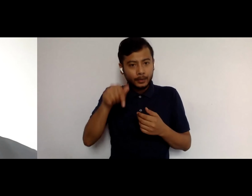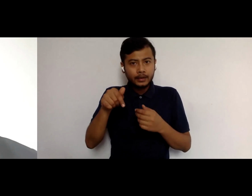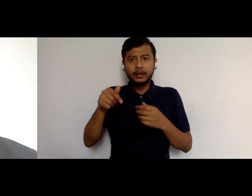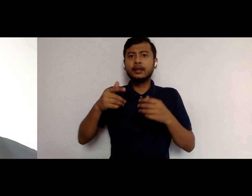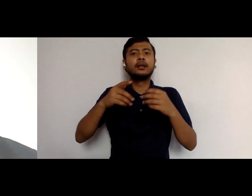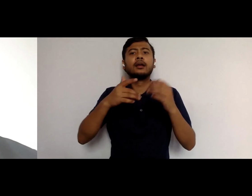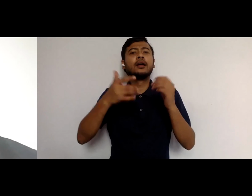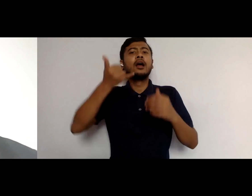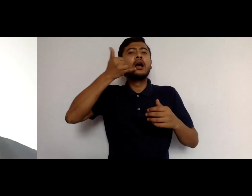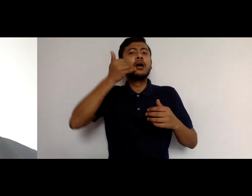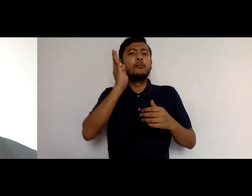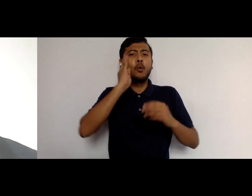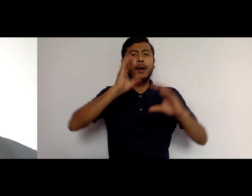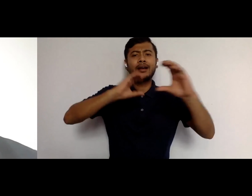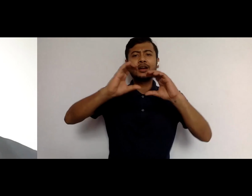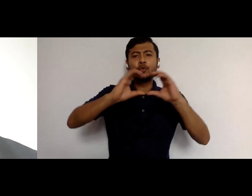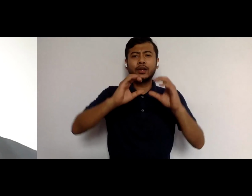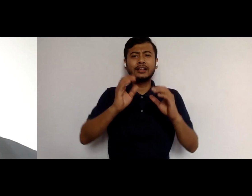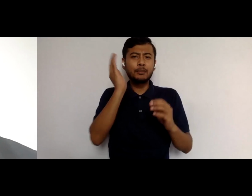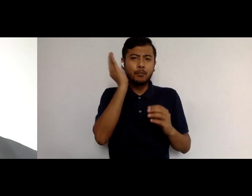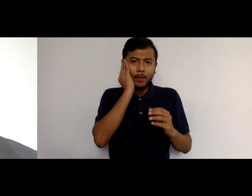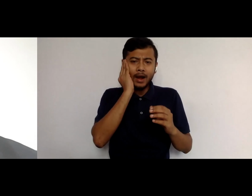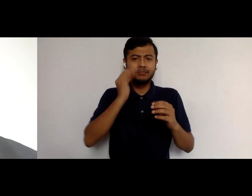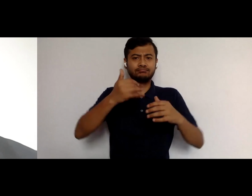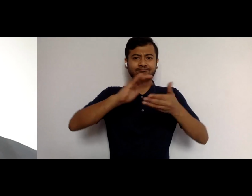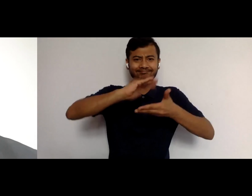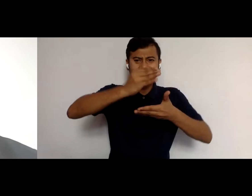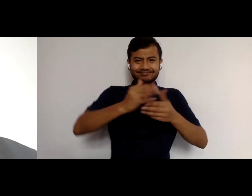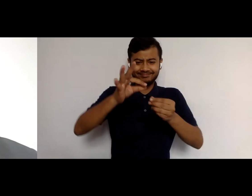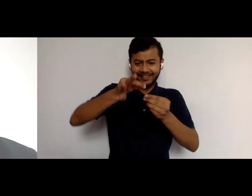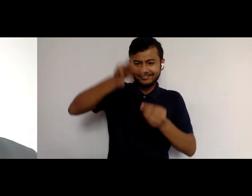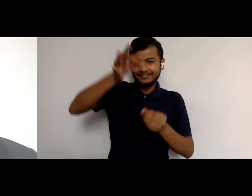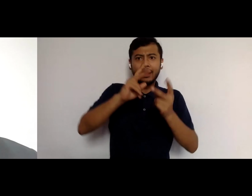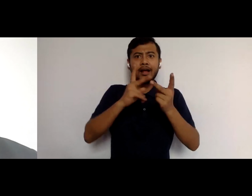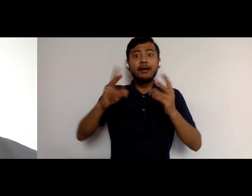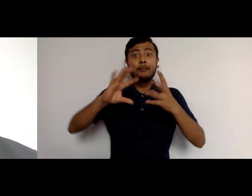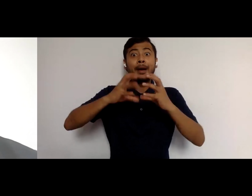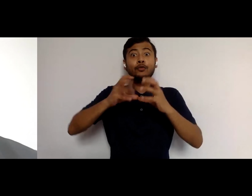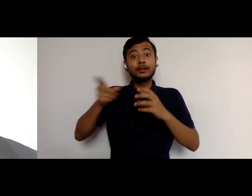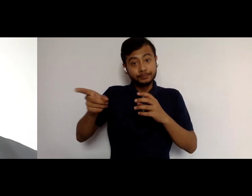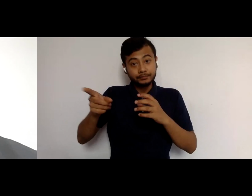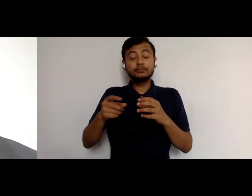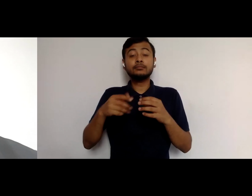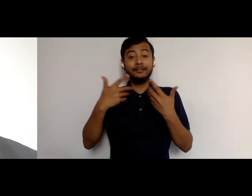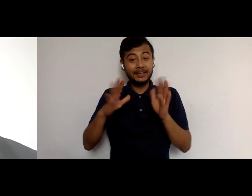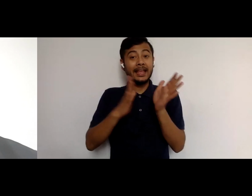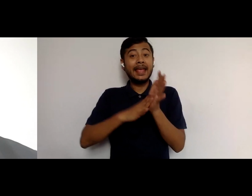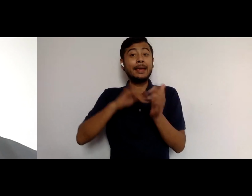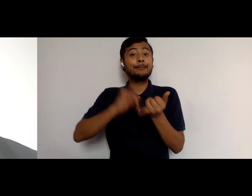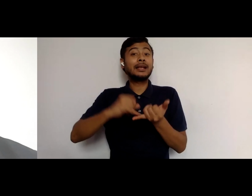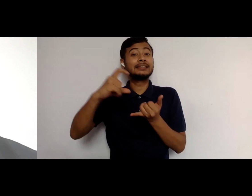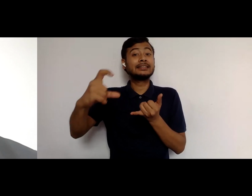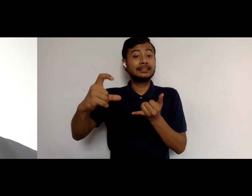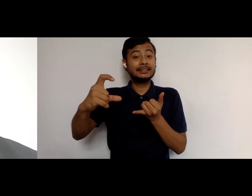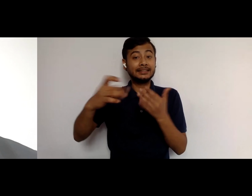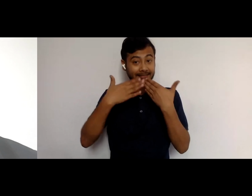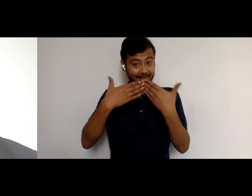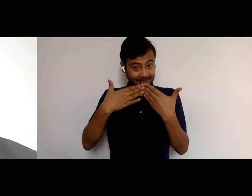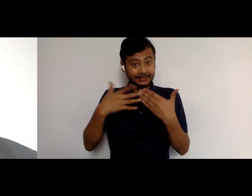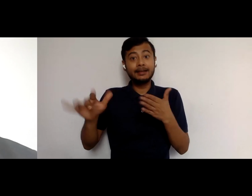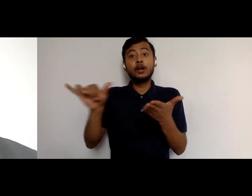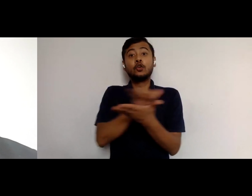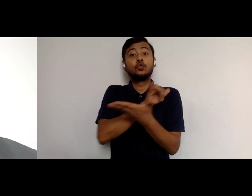to enable 4G and 5G base stations on Intel Silicon. He has a master's degree in computer science from the State University of New York